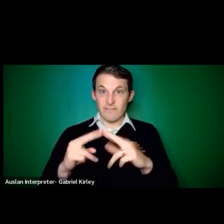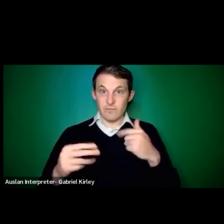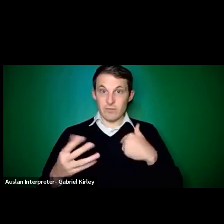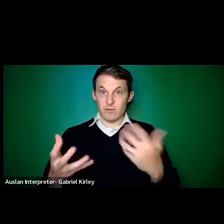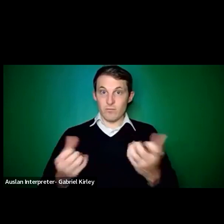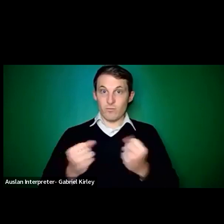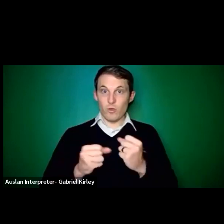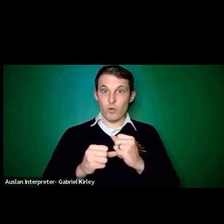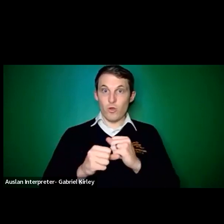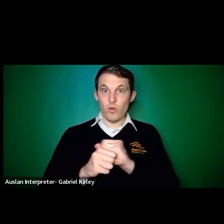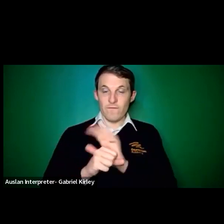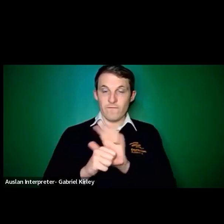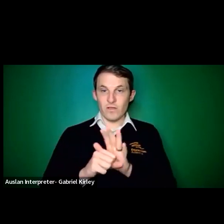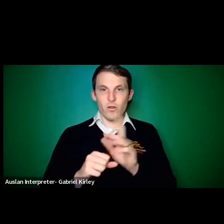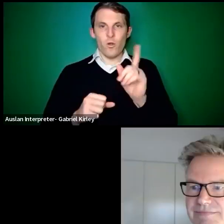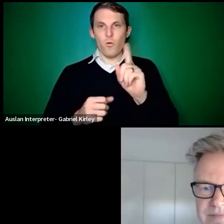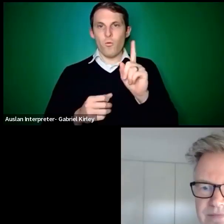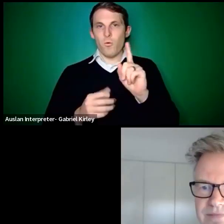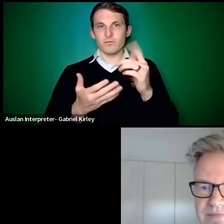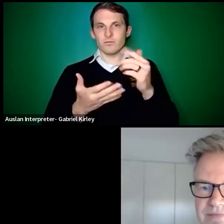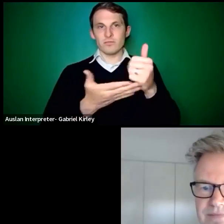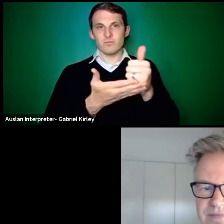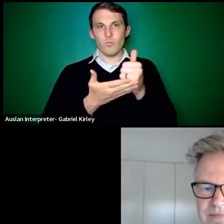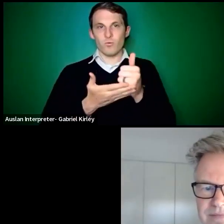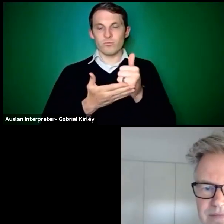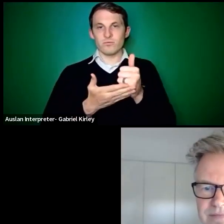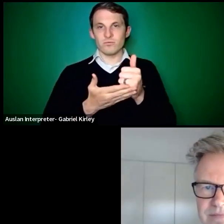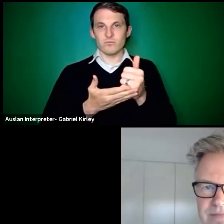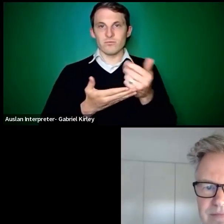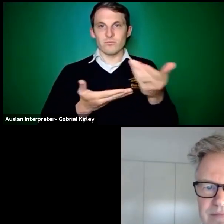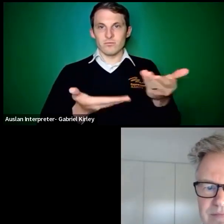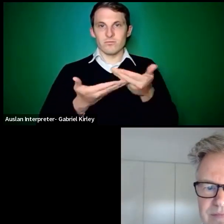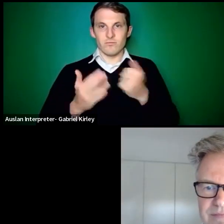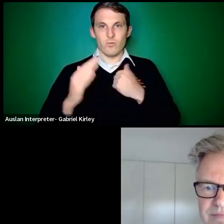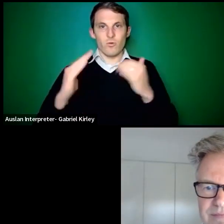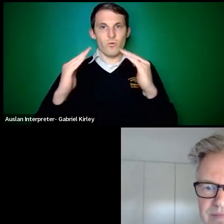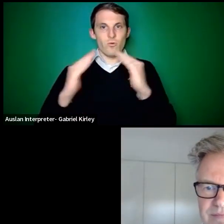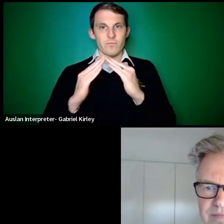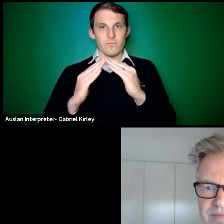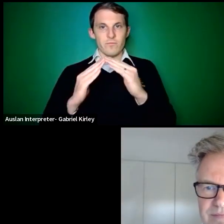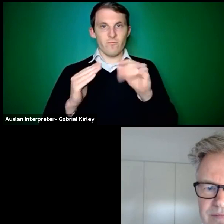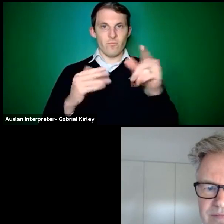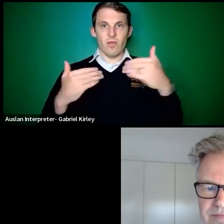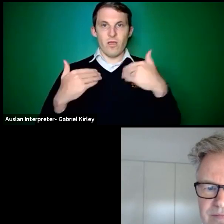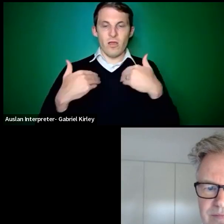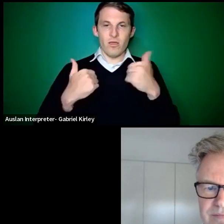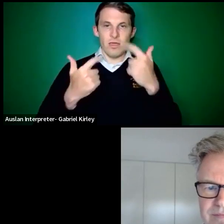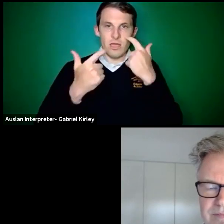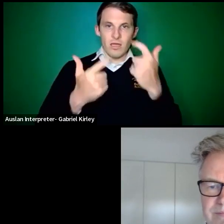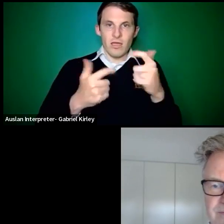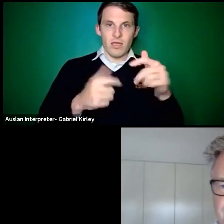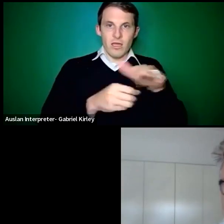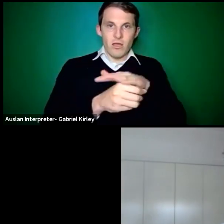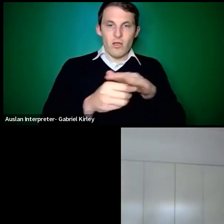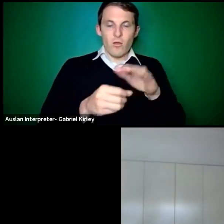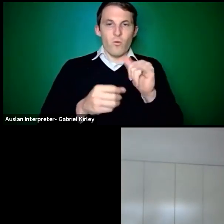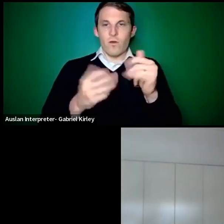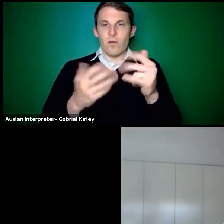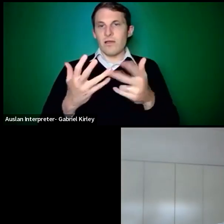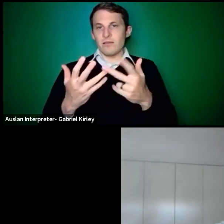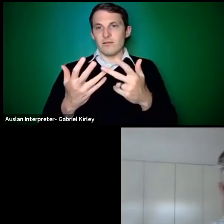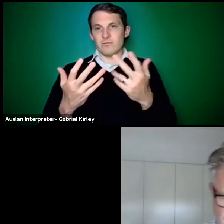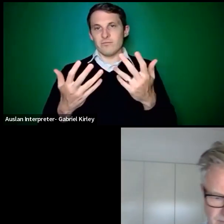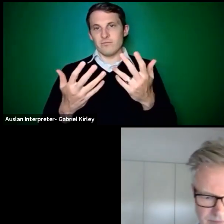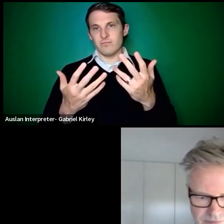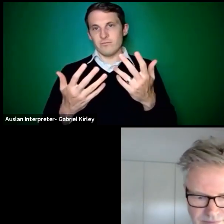of support can I expect at home, either from healthcare or from other sorts of